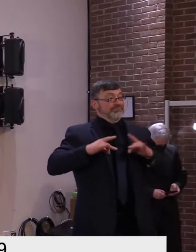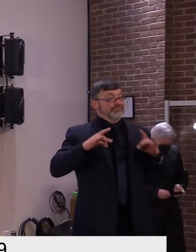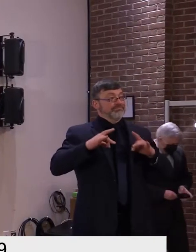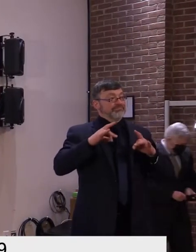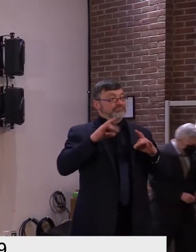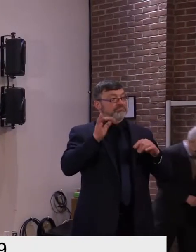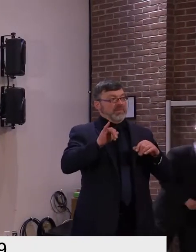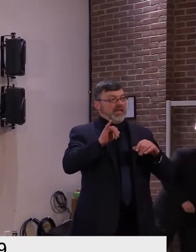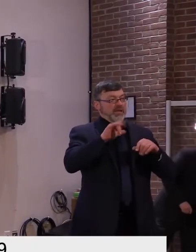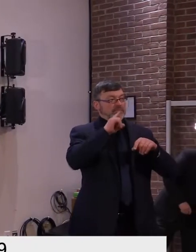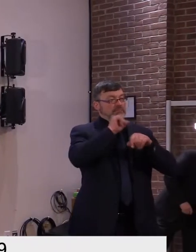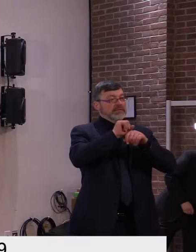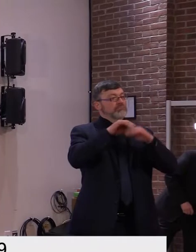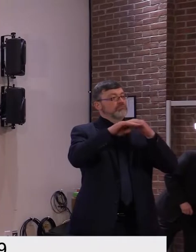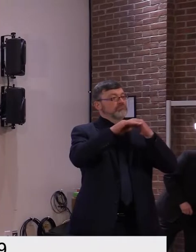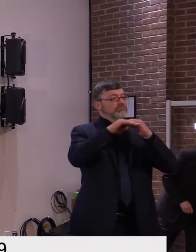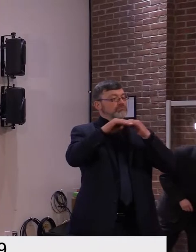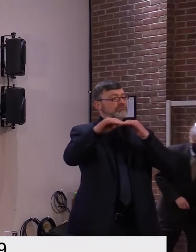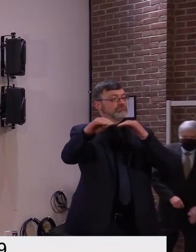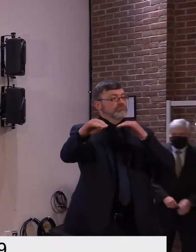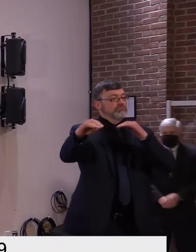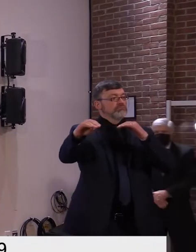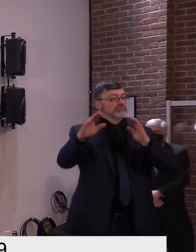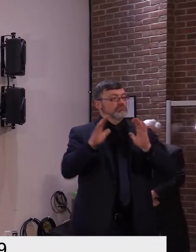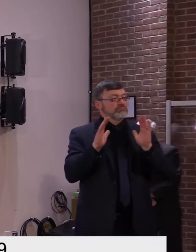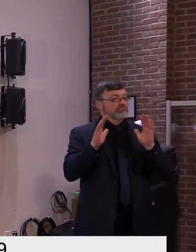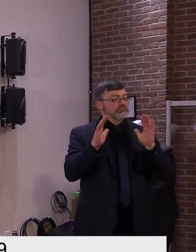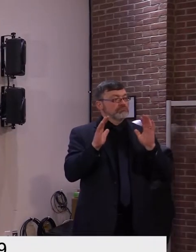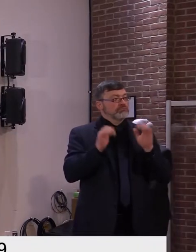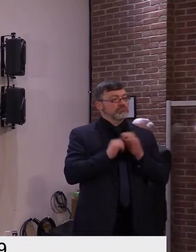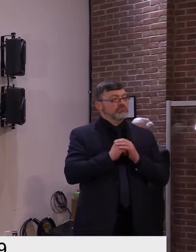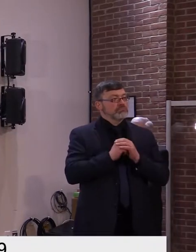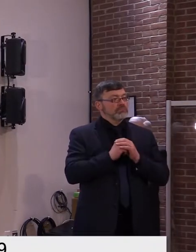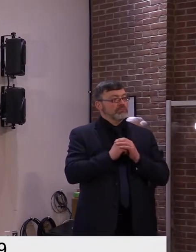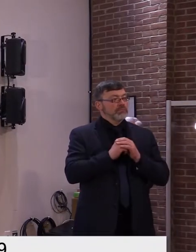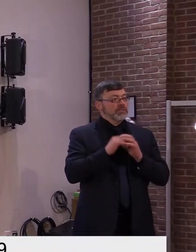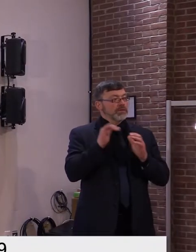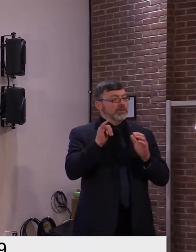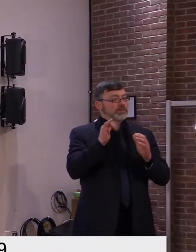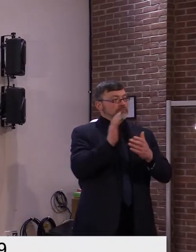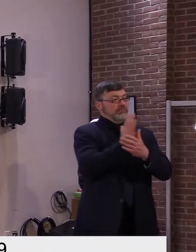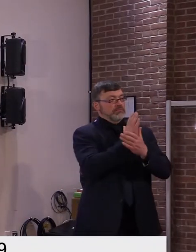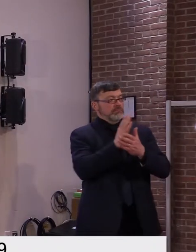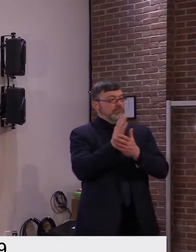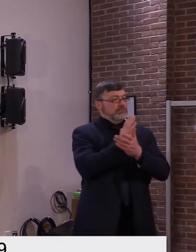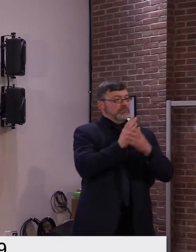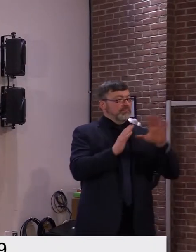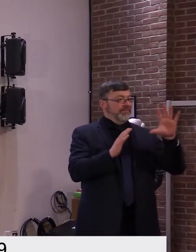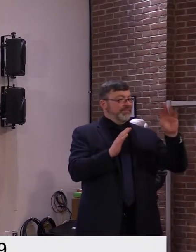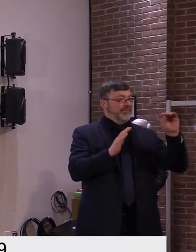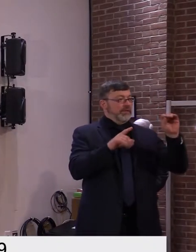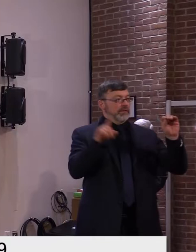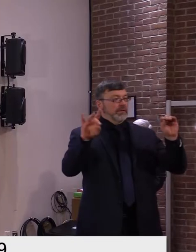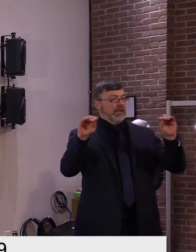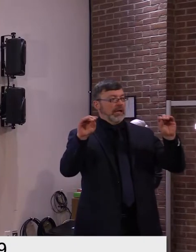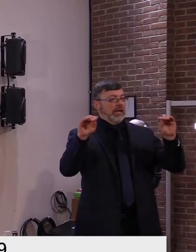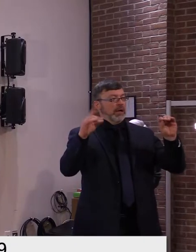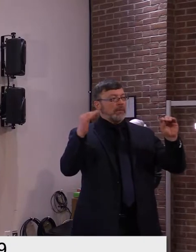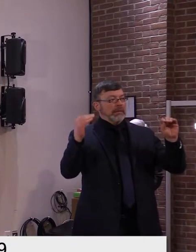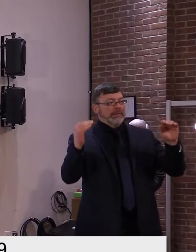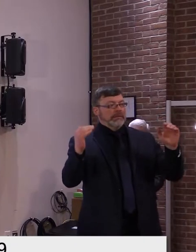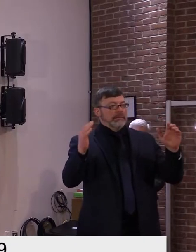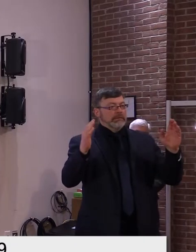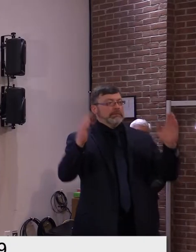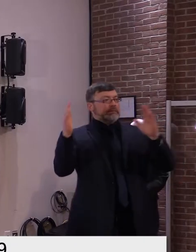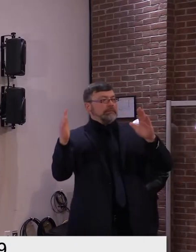fairly steady range, anywhere from 50 to 80 to 130 to 175